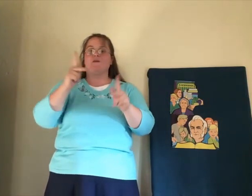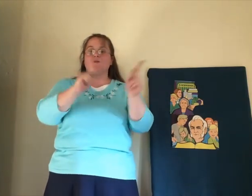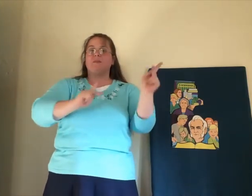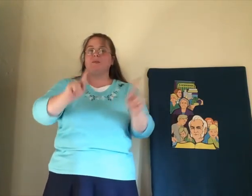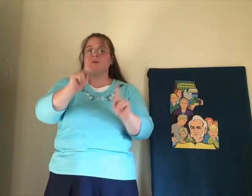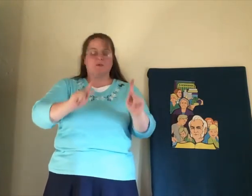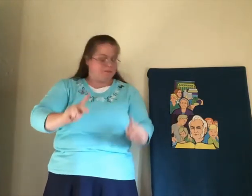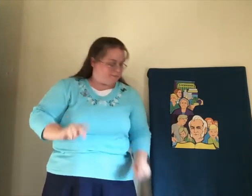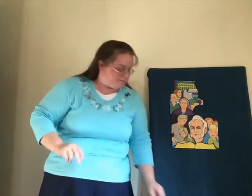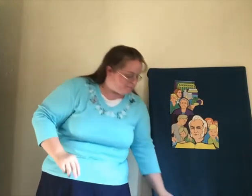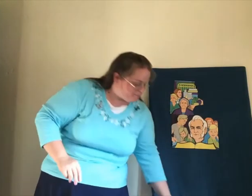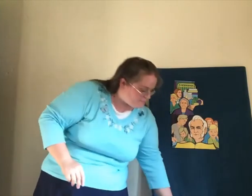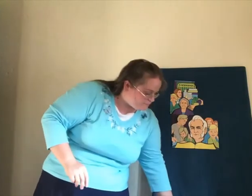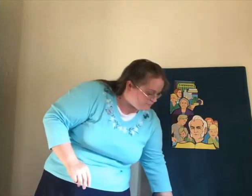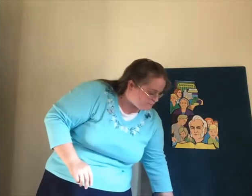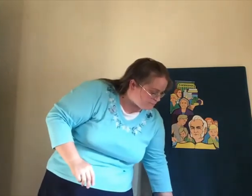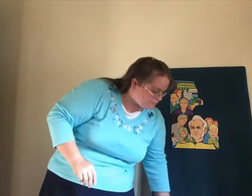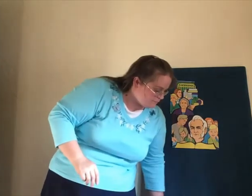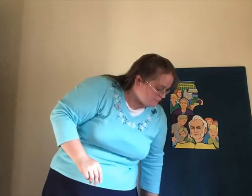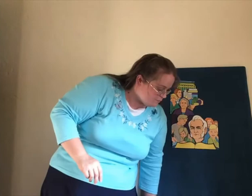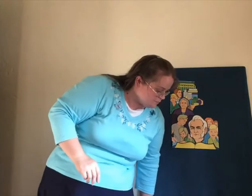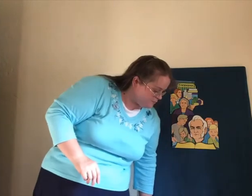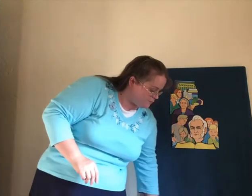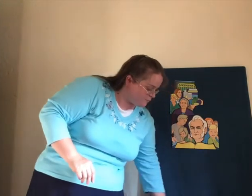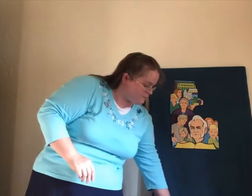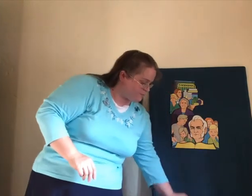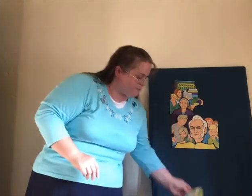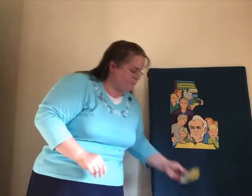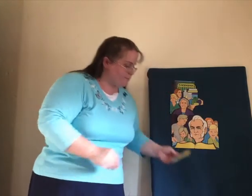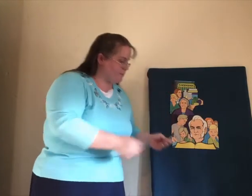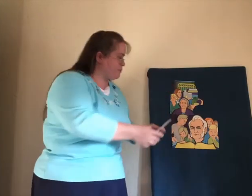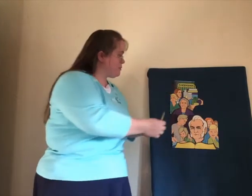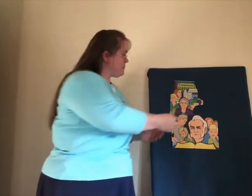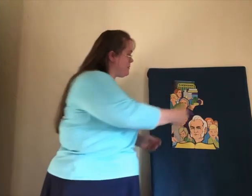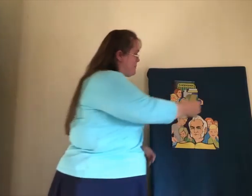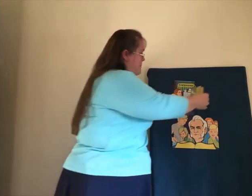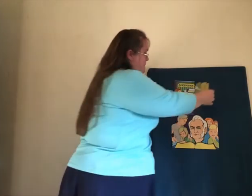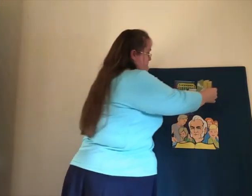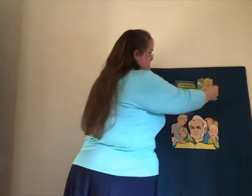But people always gave money. God used people